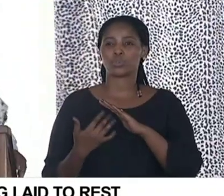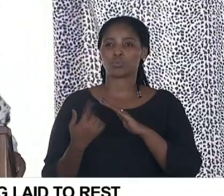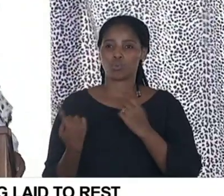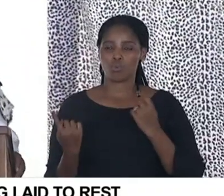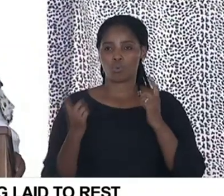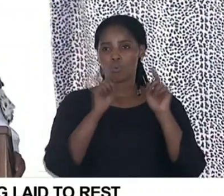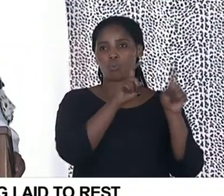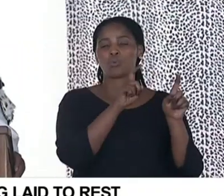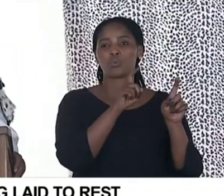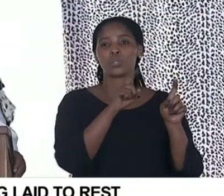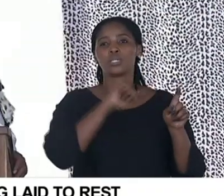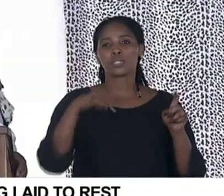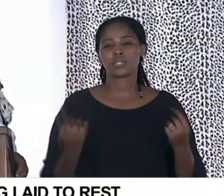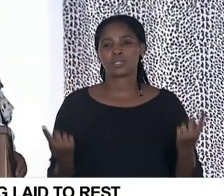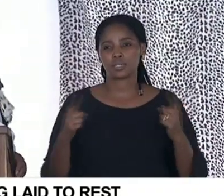We